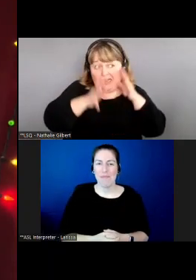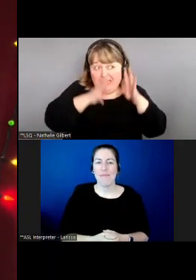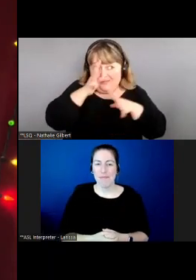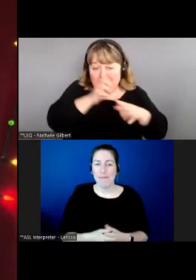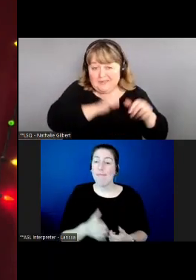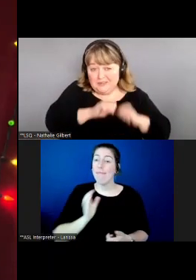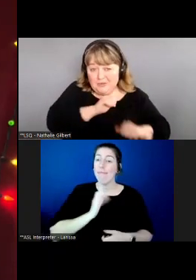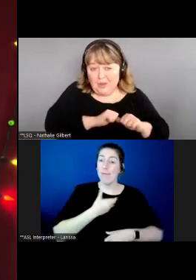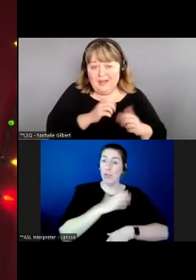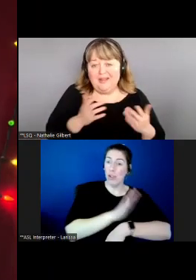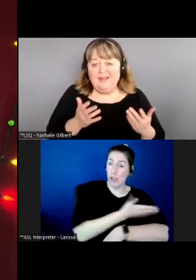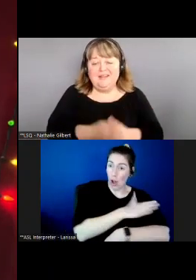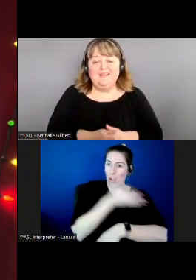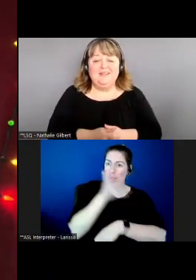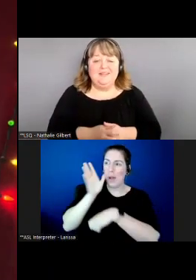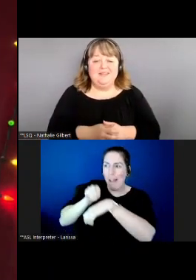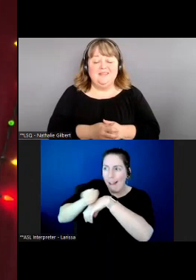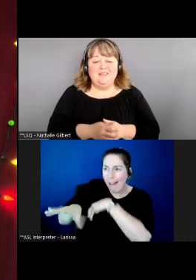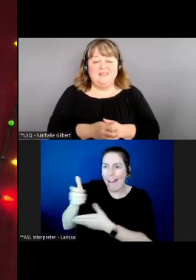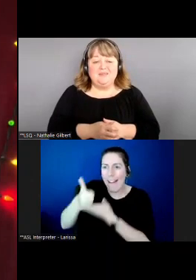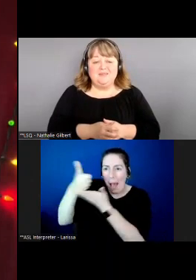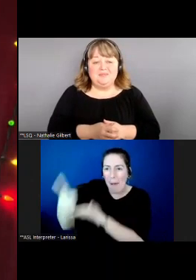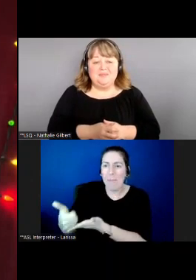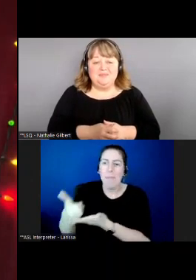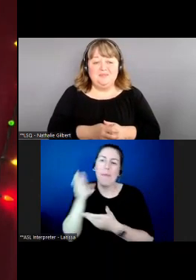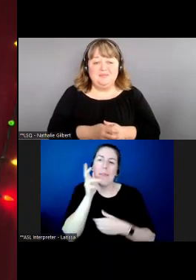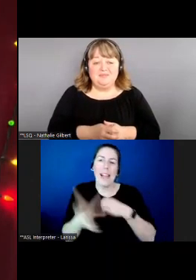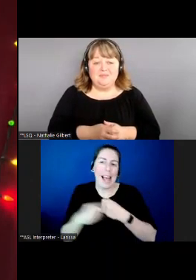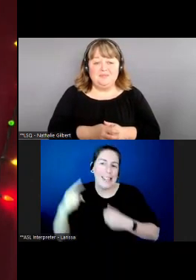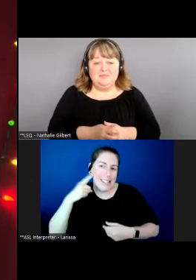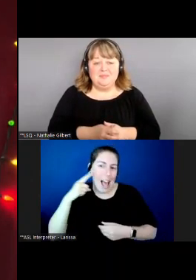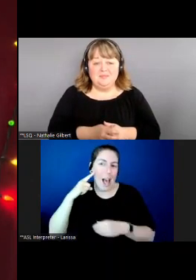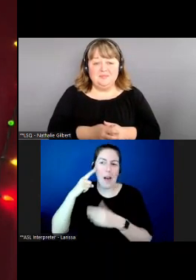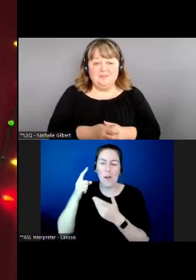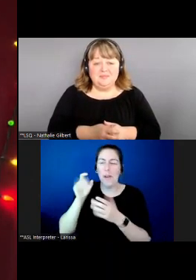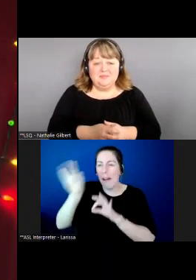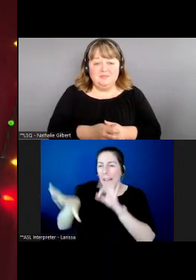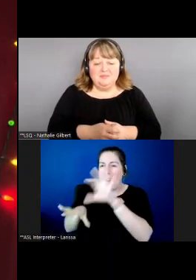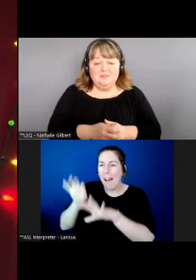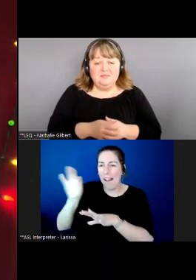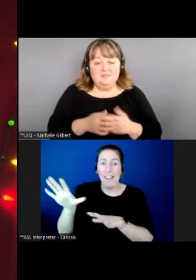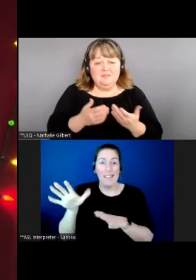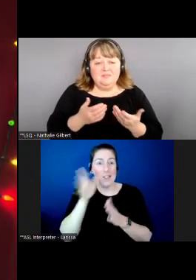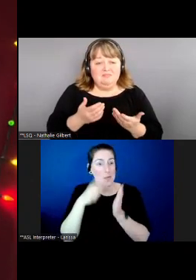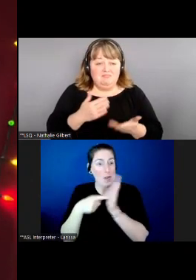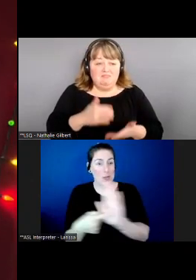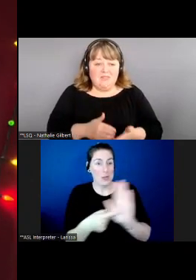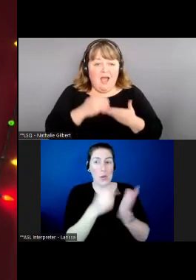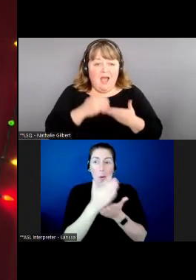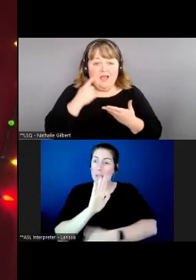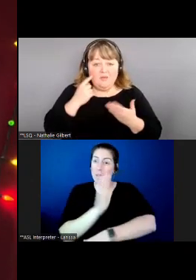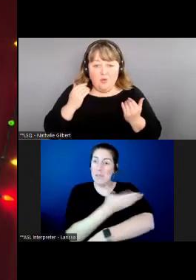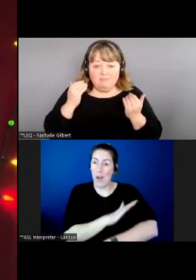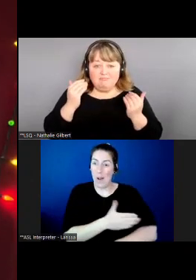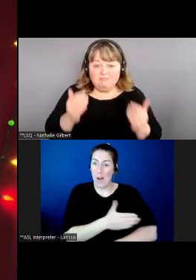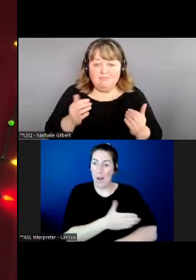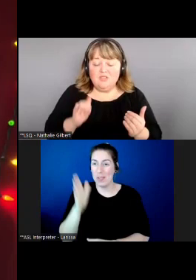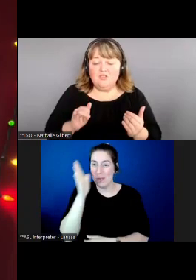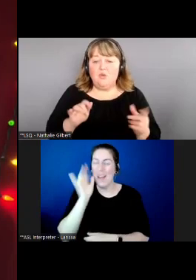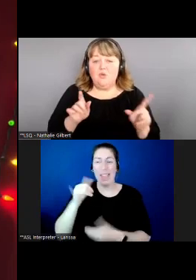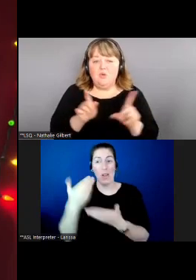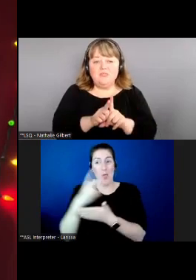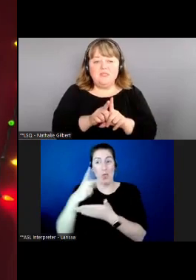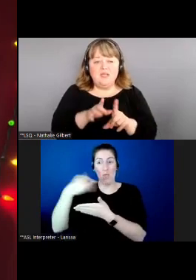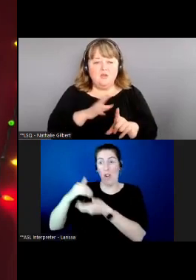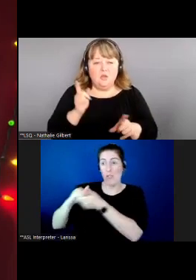the plot along, and we do some sound effects as we go. And we would like to play you a couple of the songs that we're going to play along with our new project with the